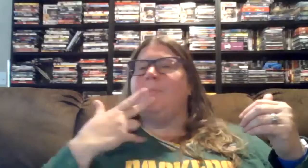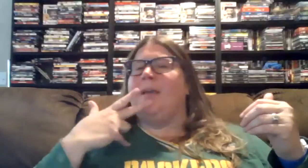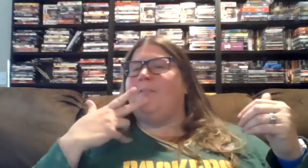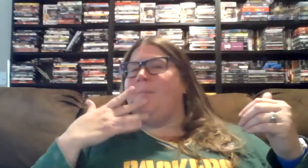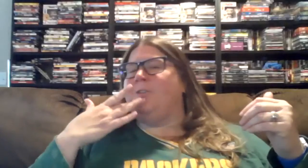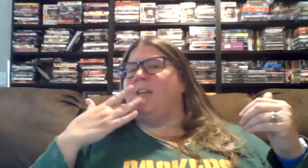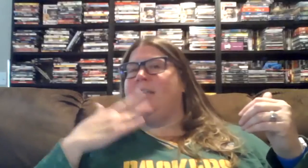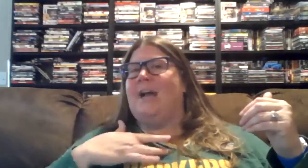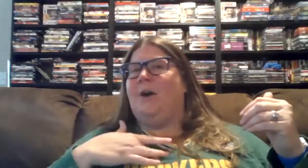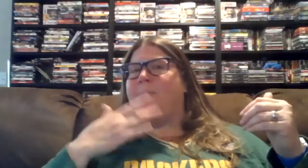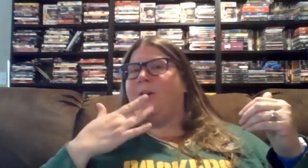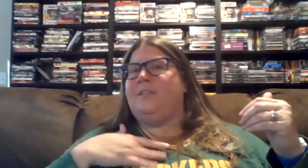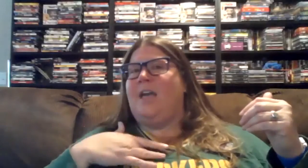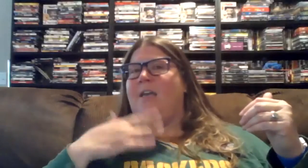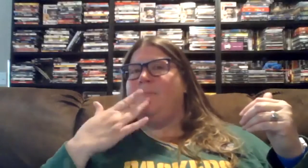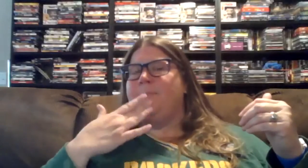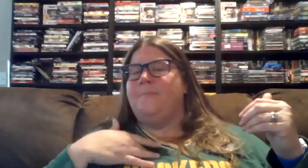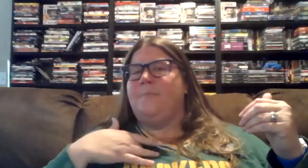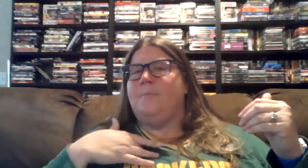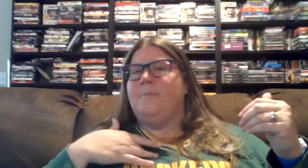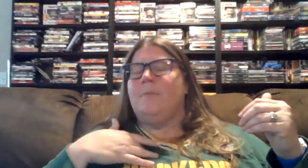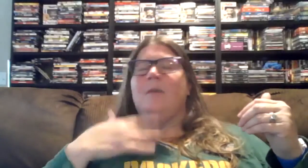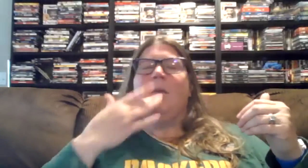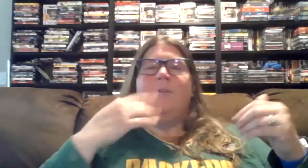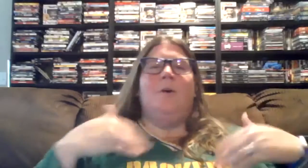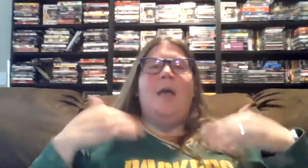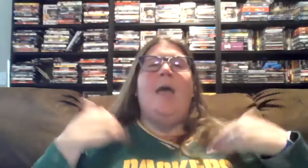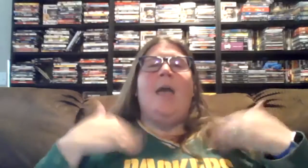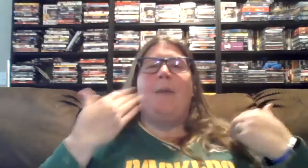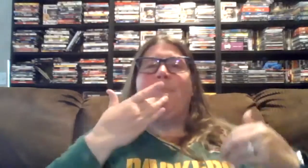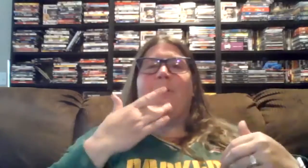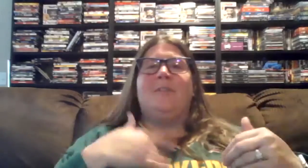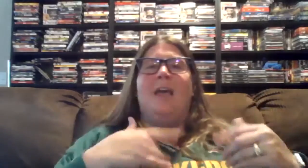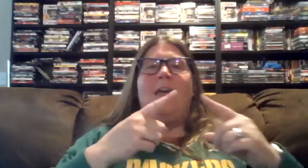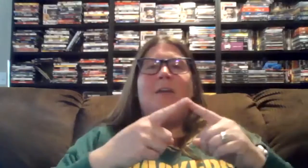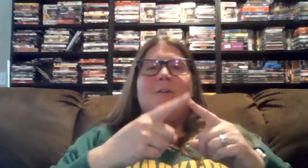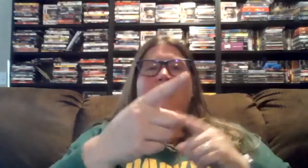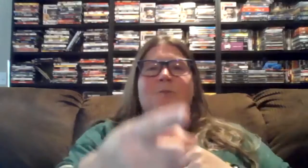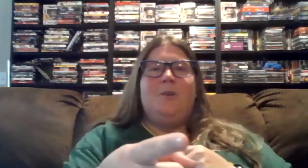like from your chin down, birthday. So happy birthday to